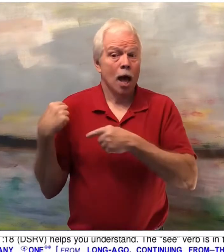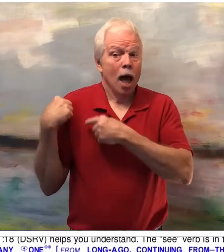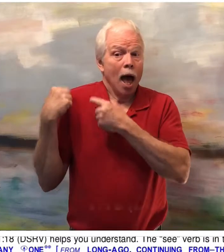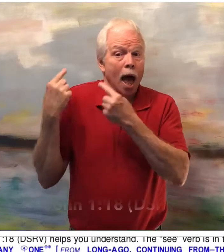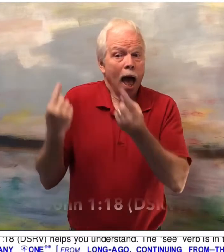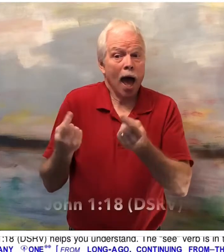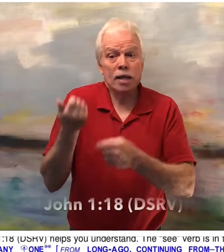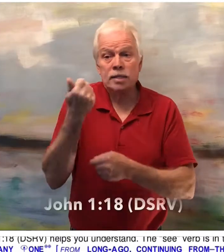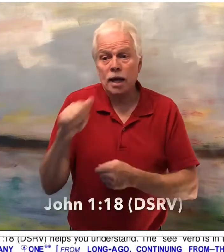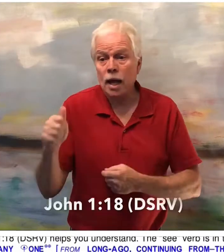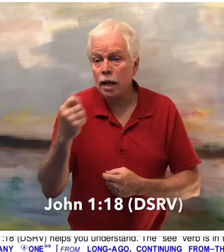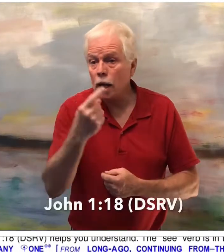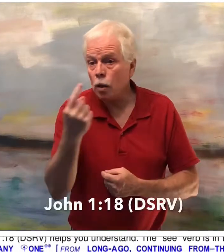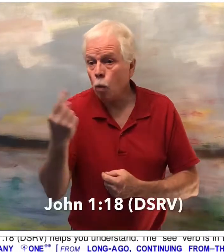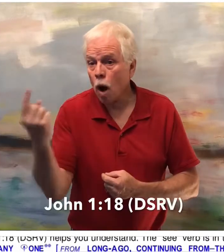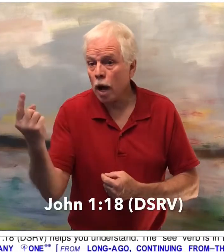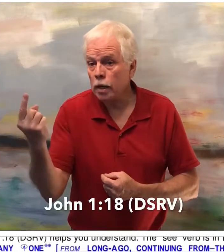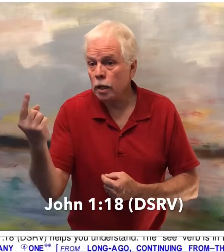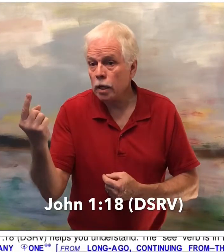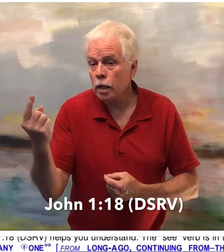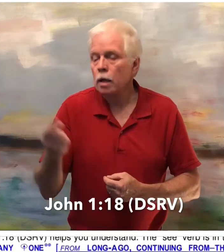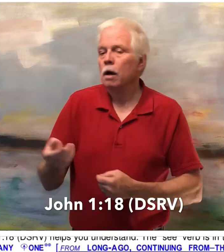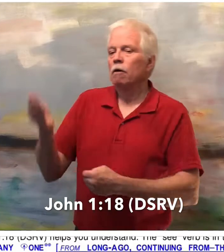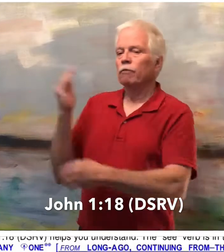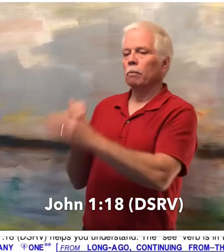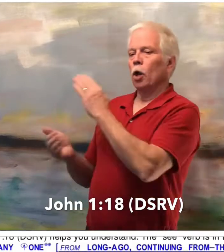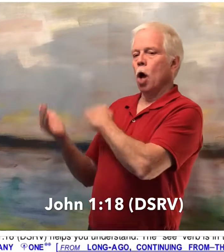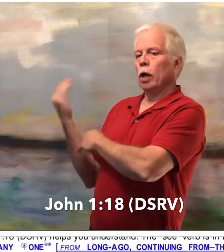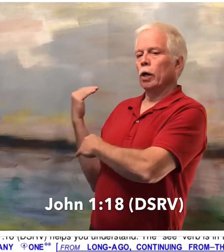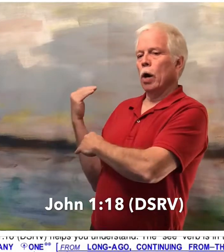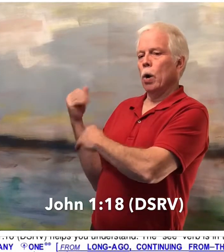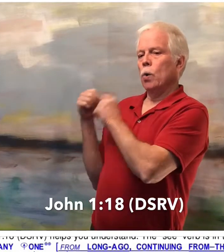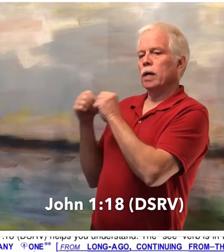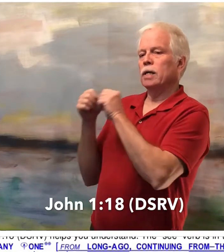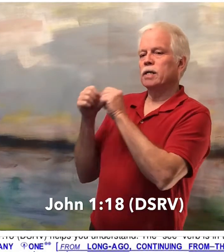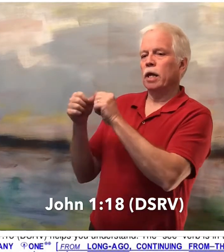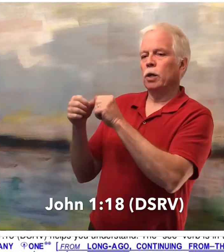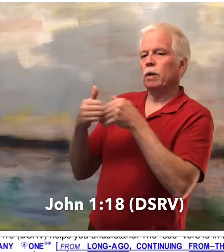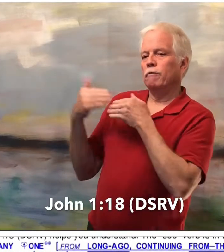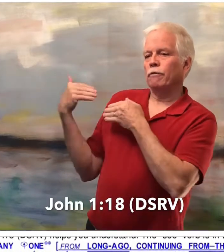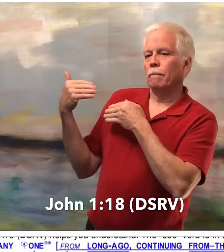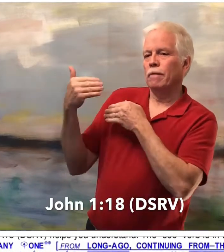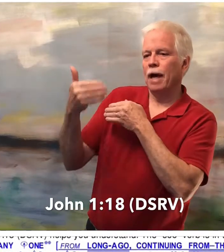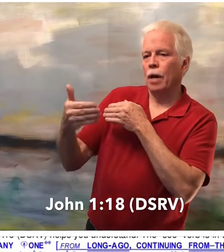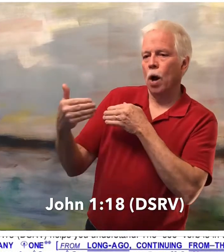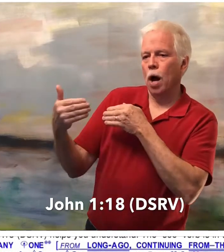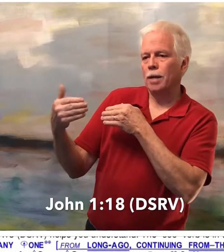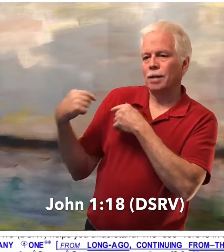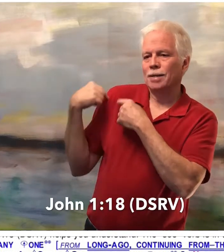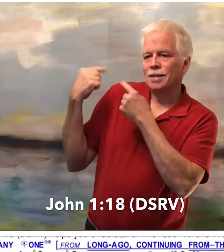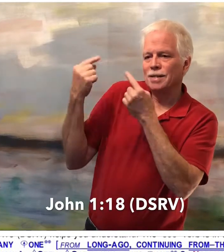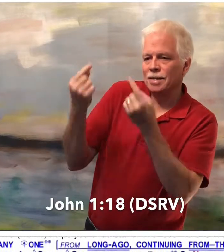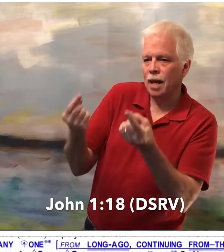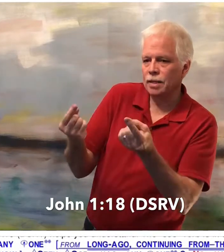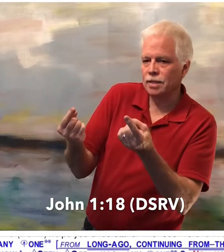Has anyone, from long ago, continuing from then on, since,